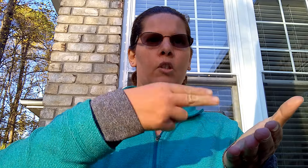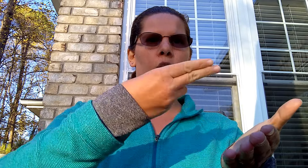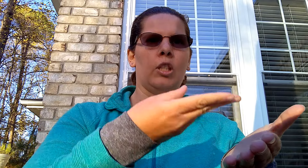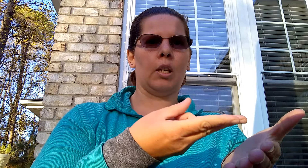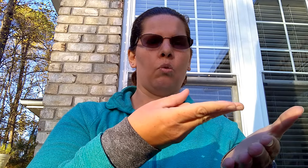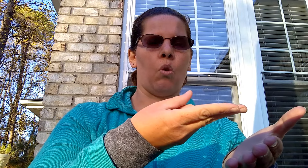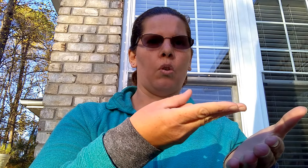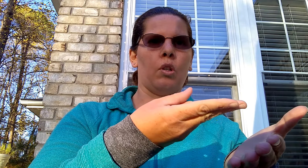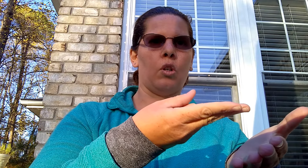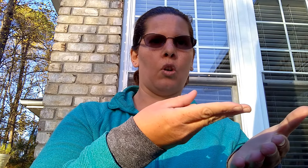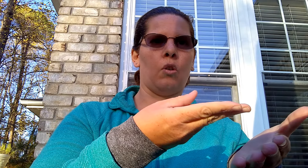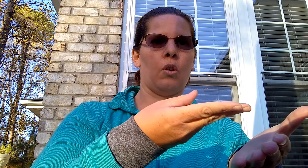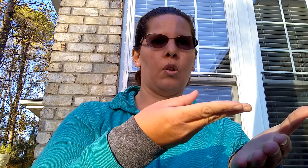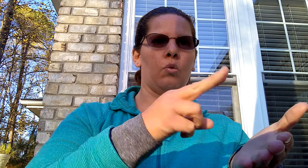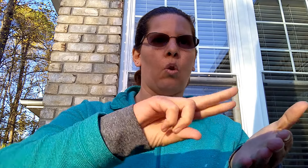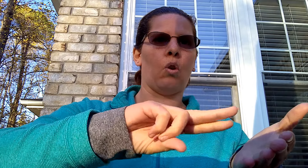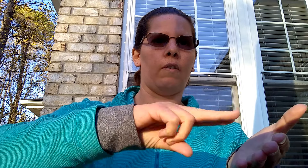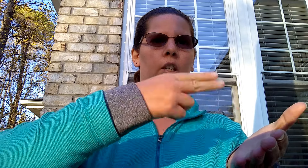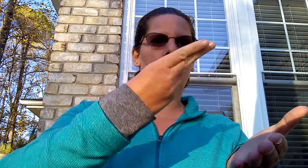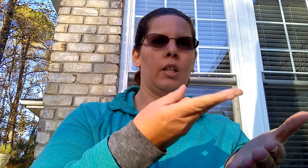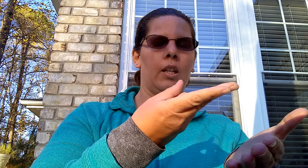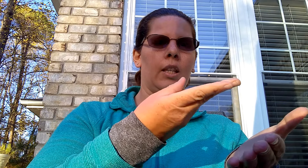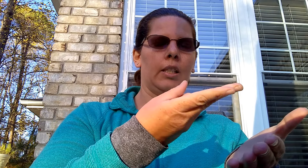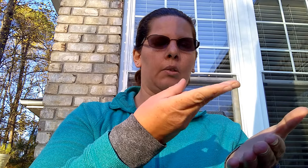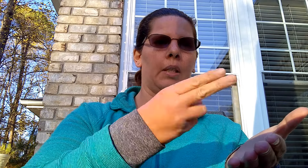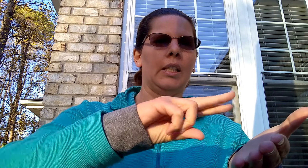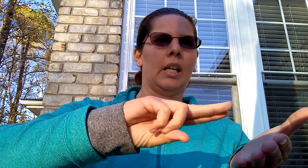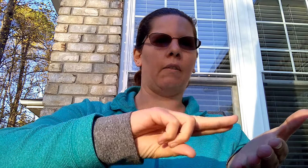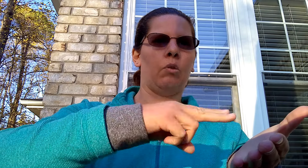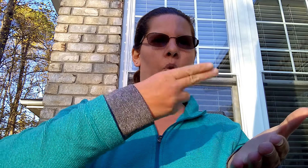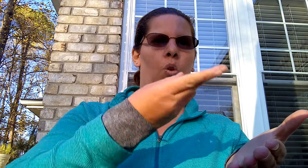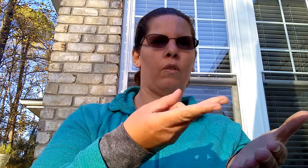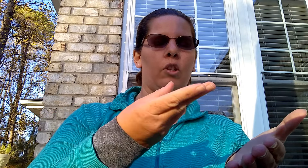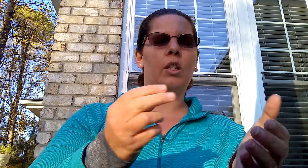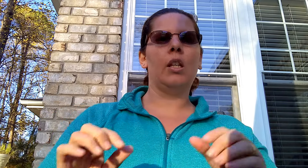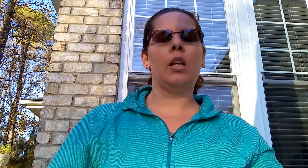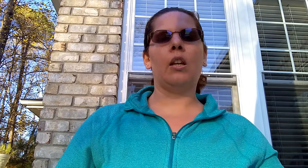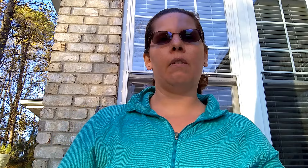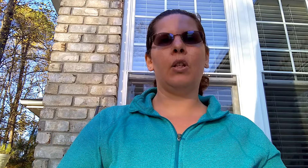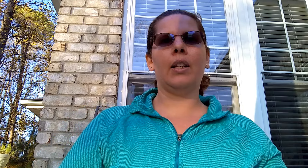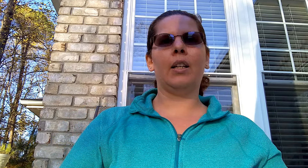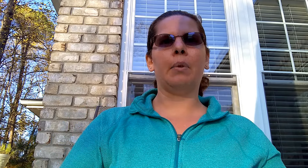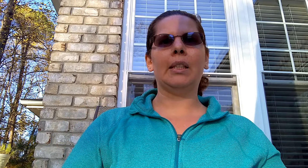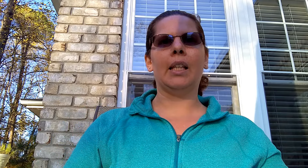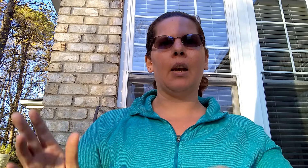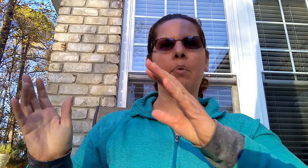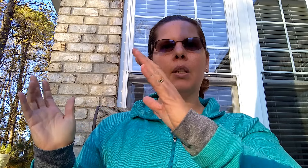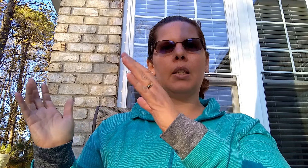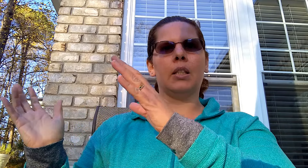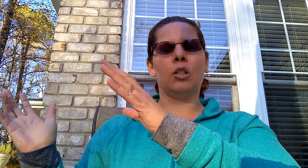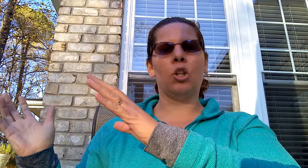just say roll over. That should be the sign for roll over. If you need them to sit up, you're